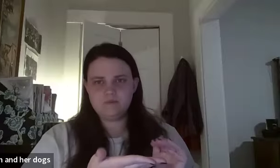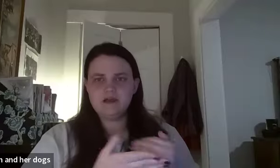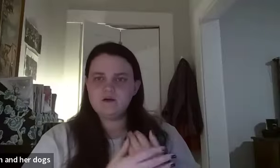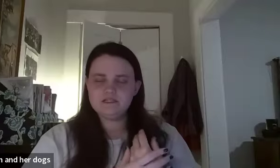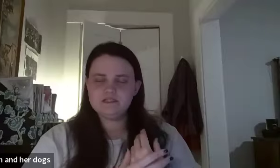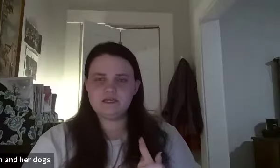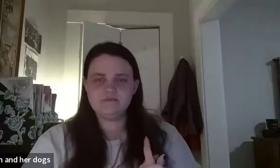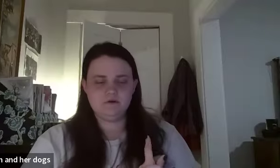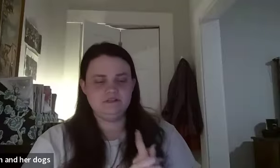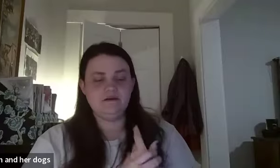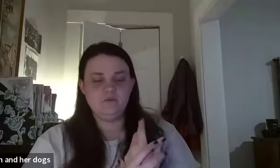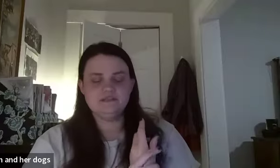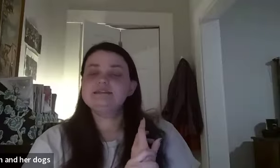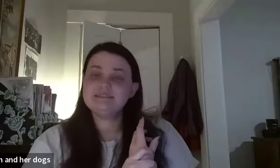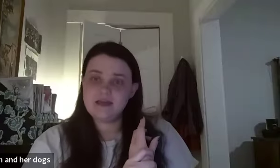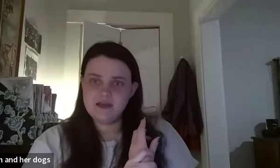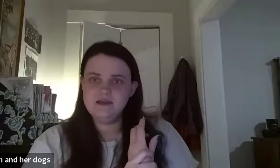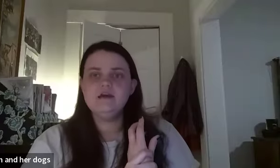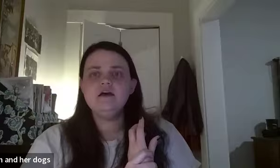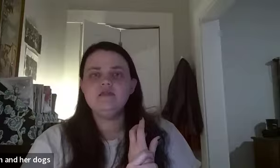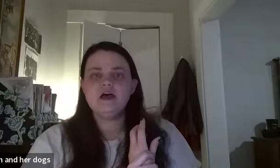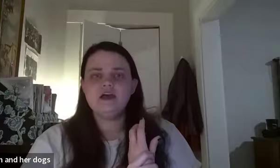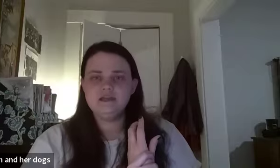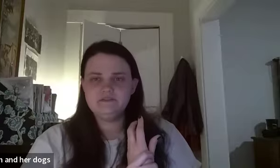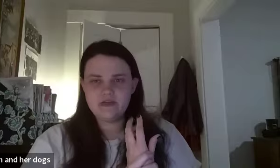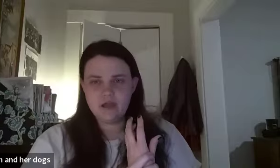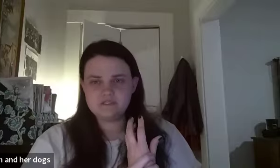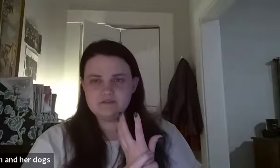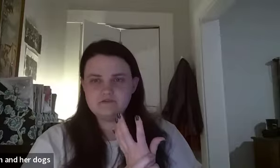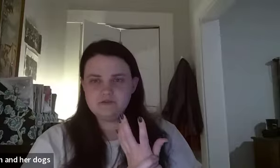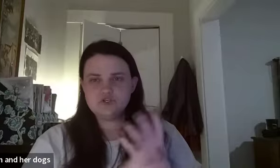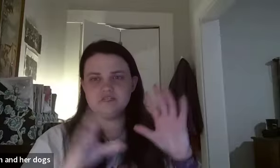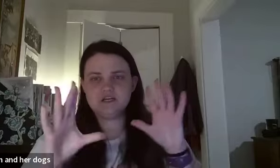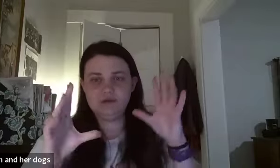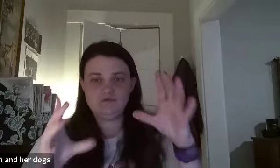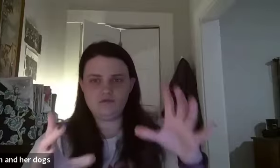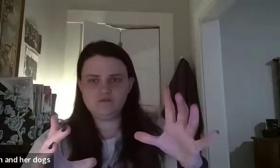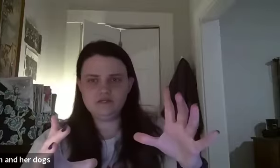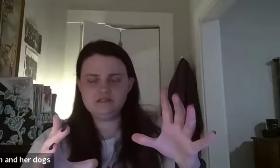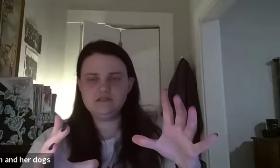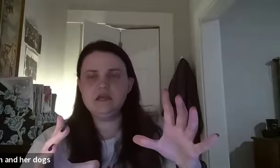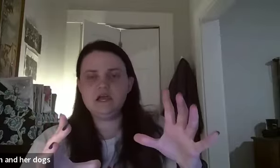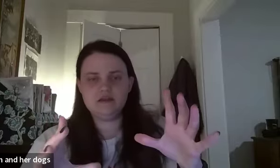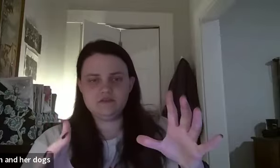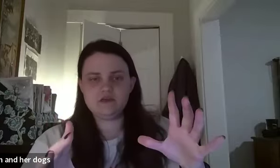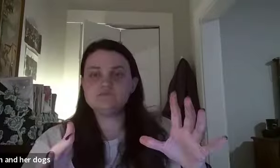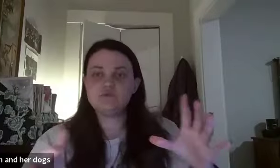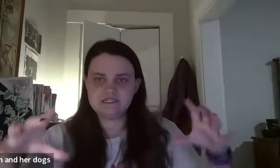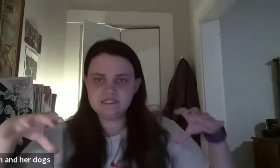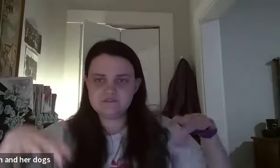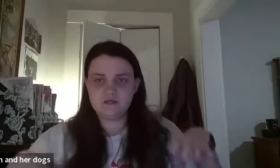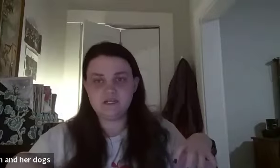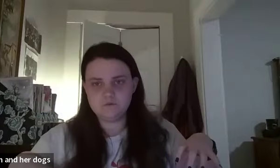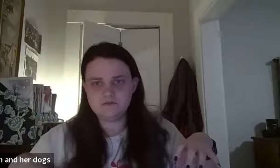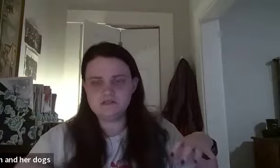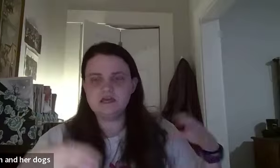time, I said that anything that happens in the future is going to be in front of us. Anything that is present is right here with us.